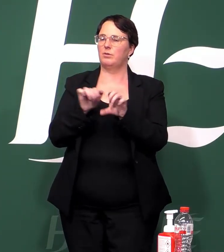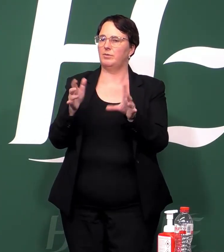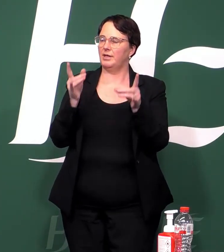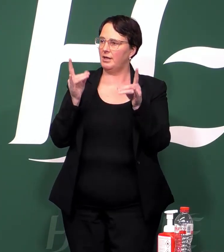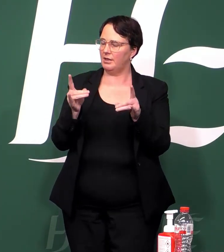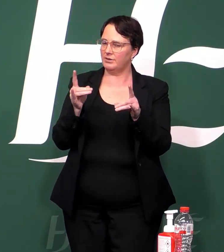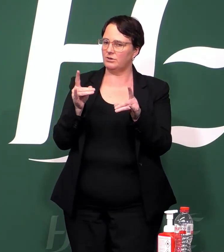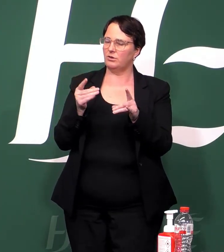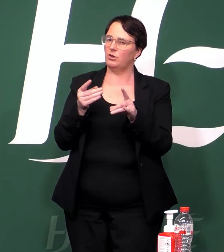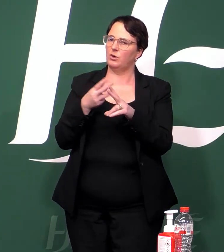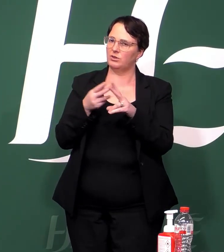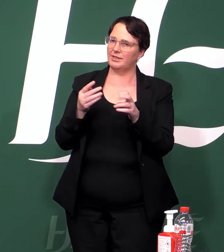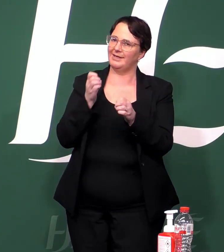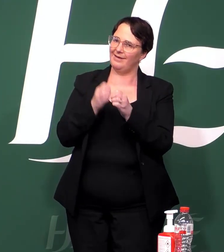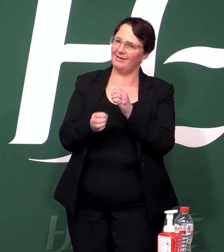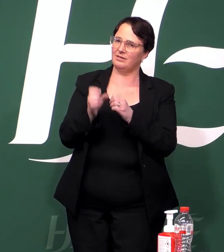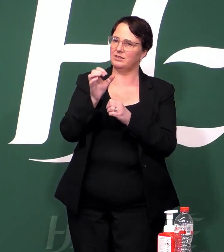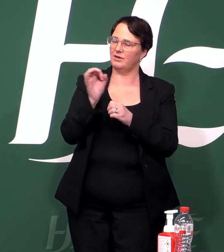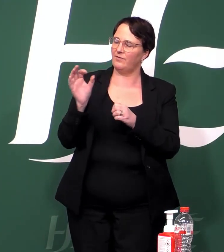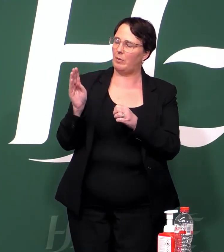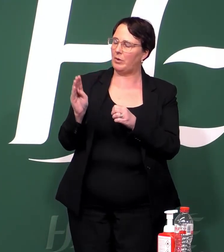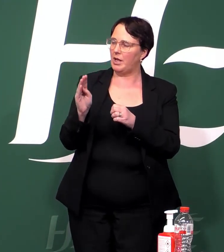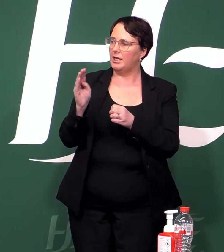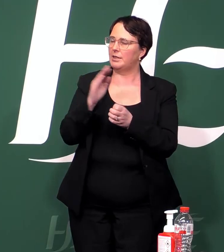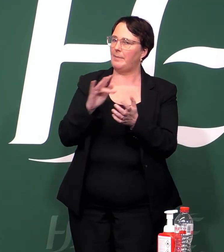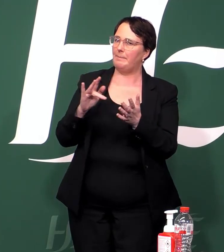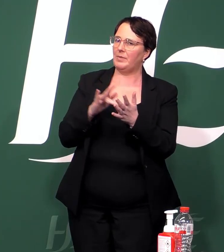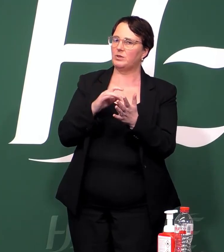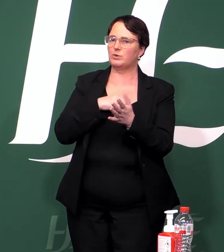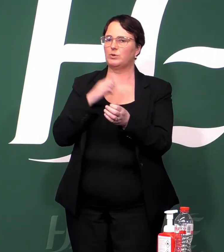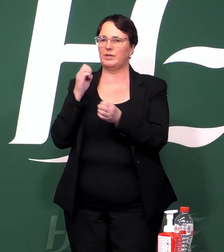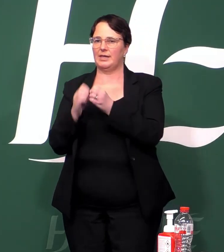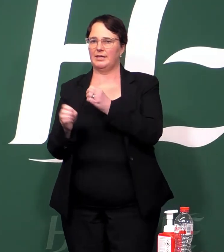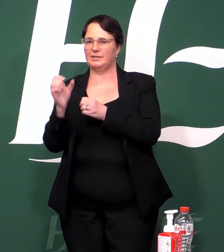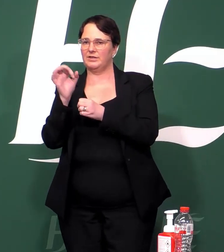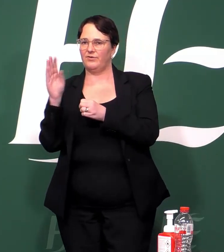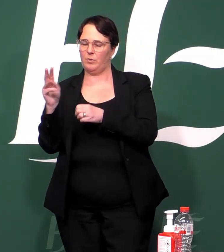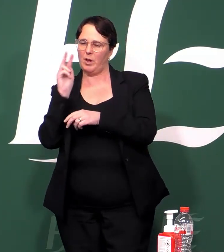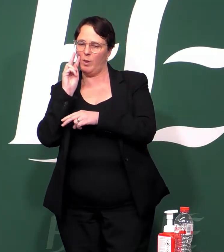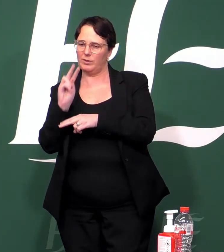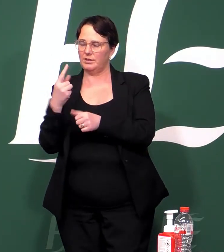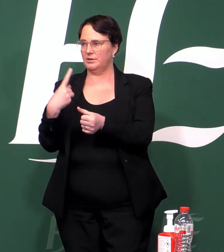till the end of February. So I suppose it's towards that middle to end of February when that will be looked at again, Niamh.